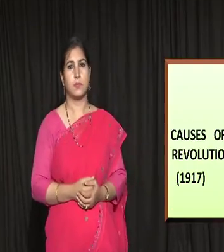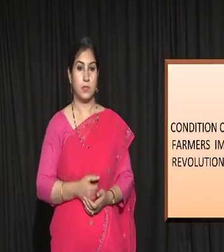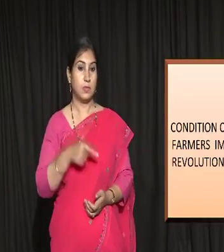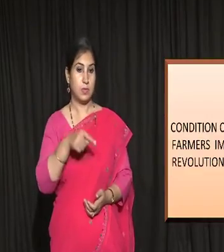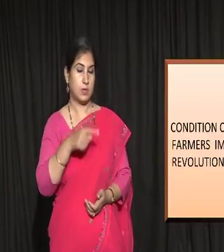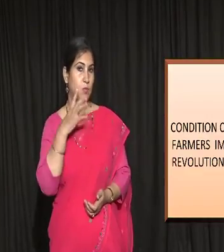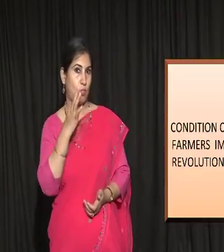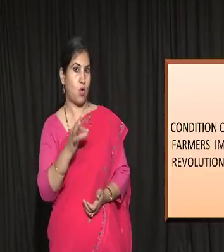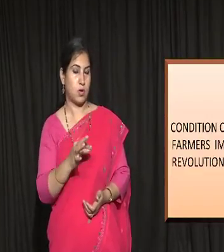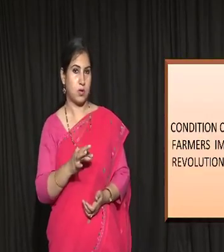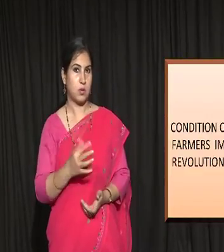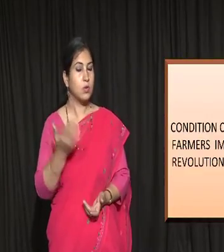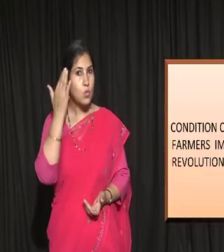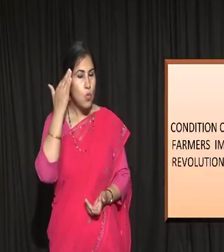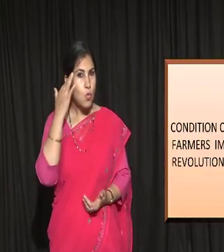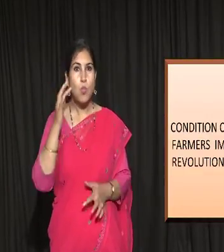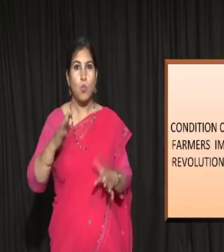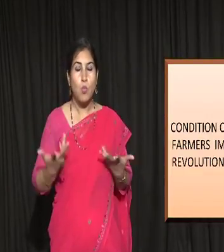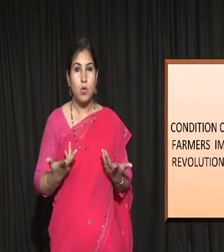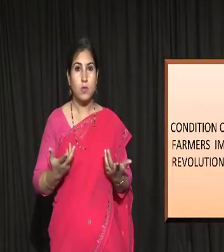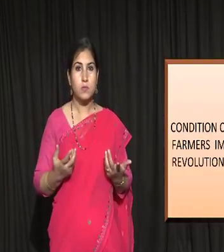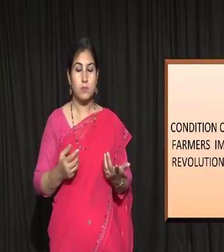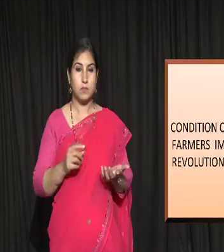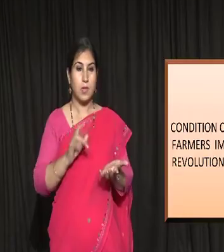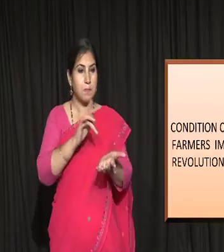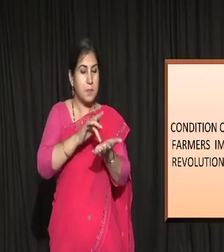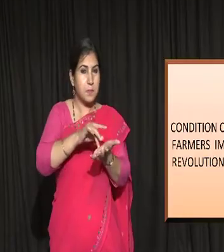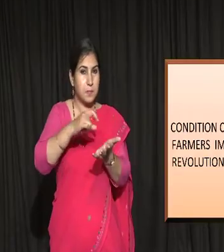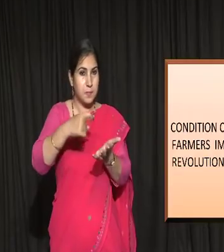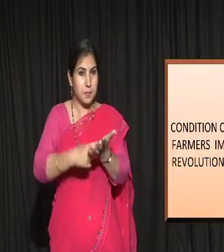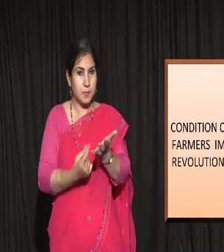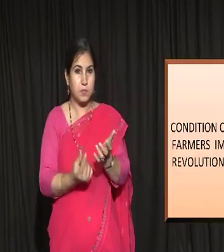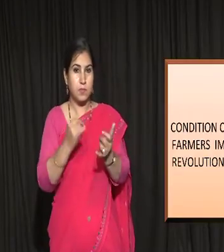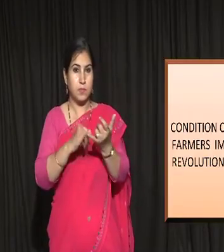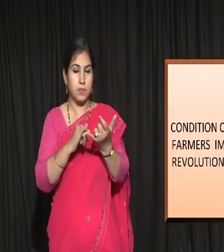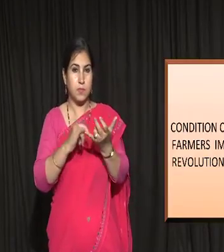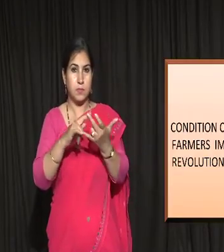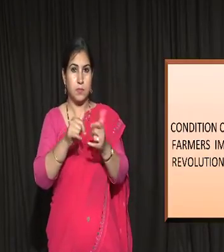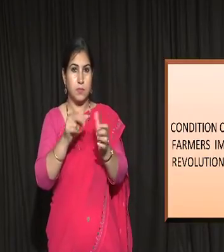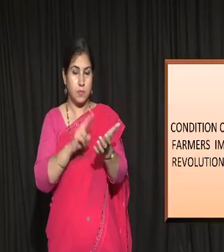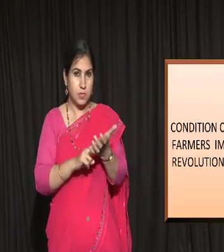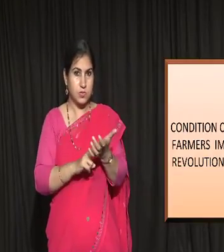It is important to note that even after the Russian Revolution of 1905,